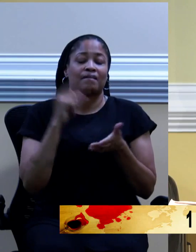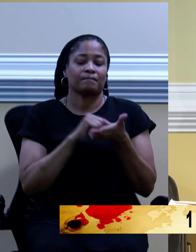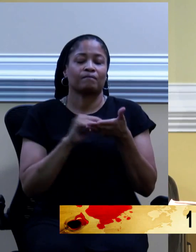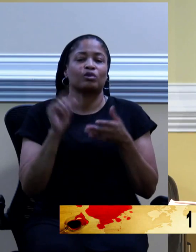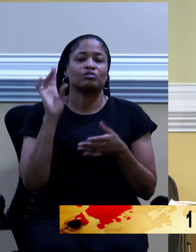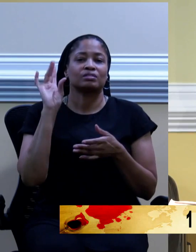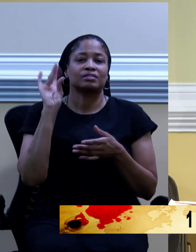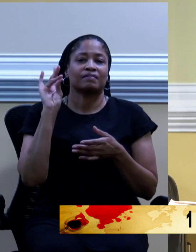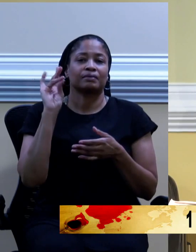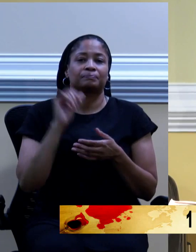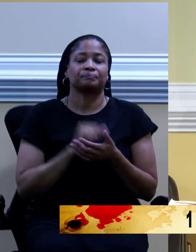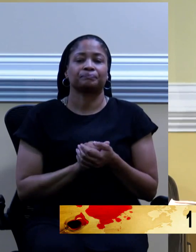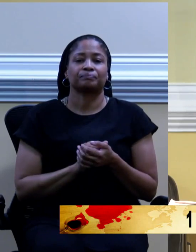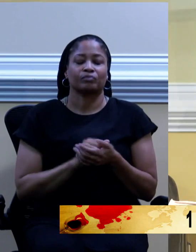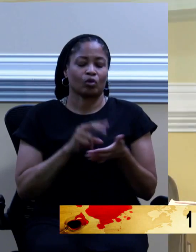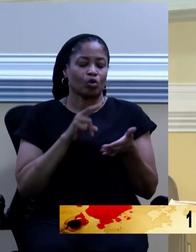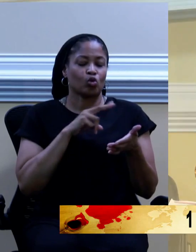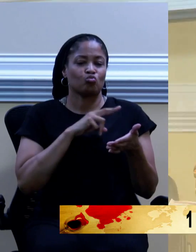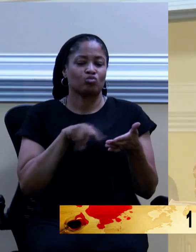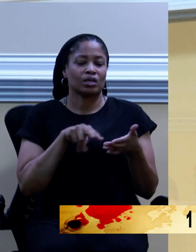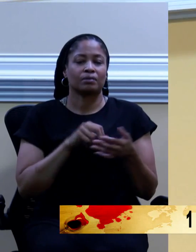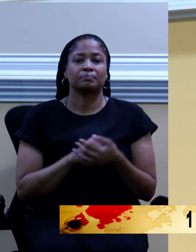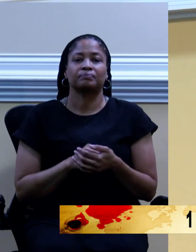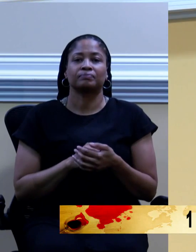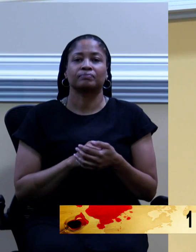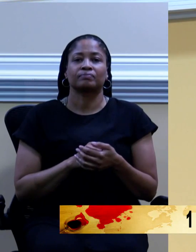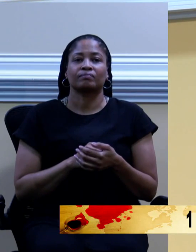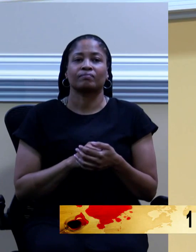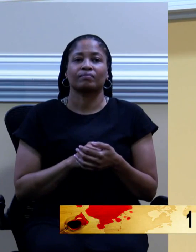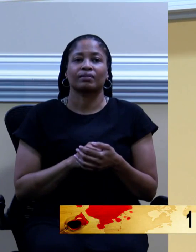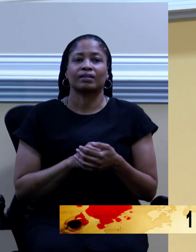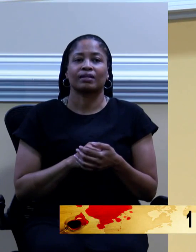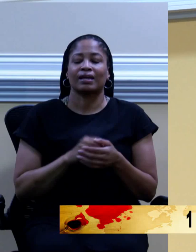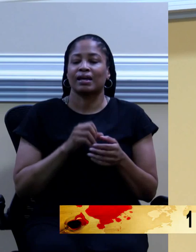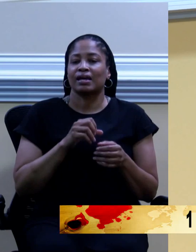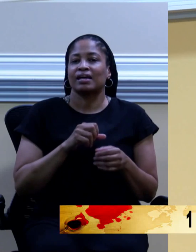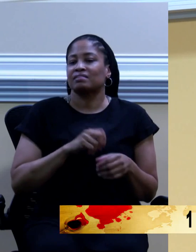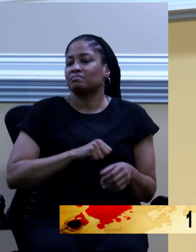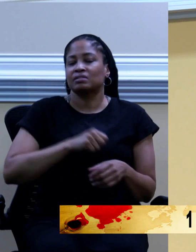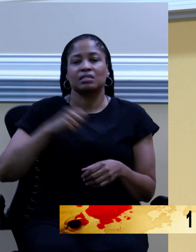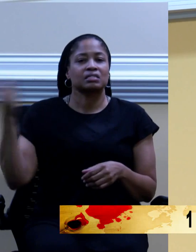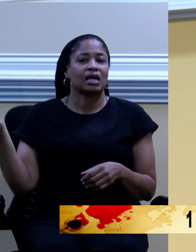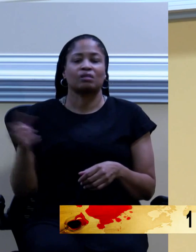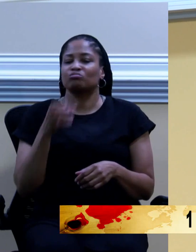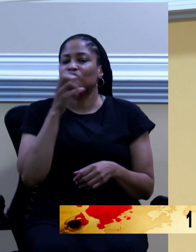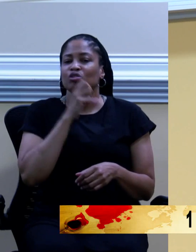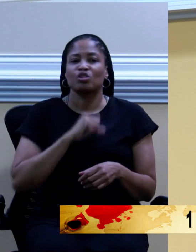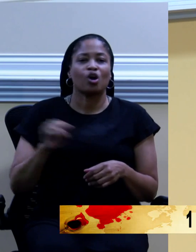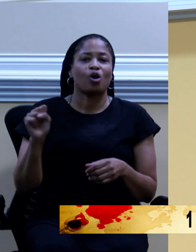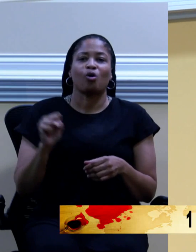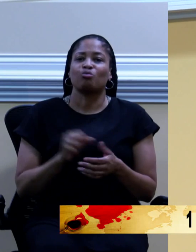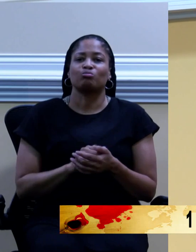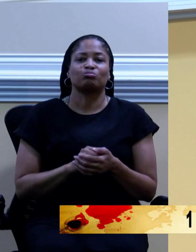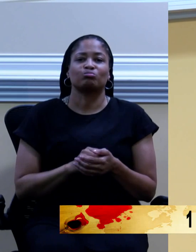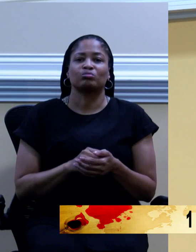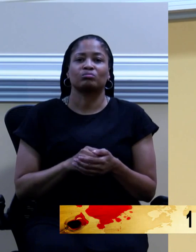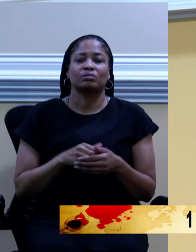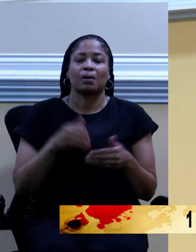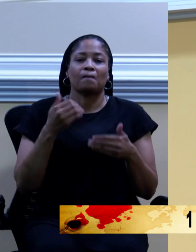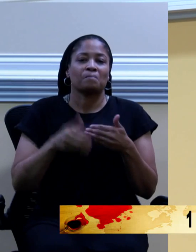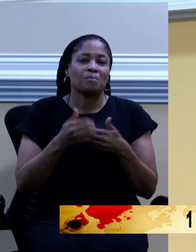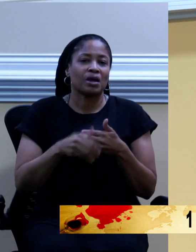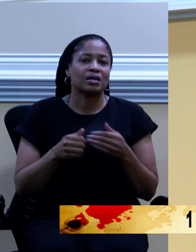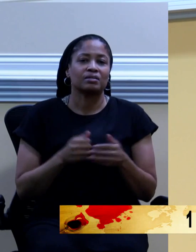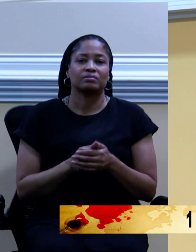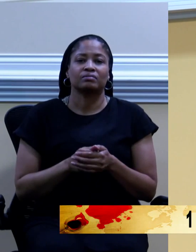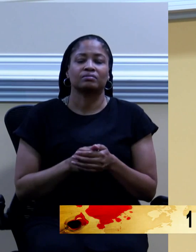7. Read it. Purge out therefore the old leaven. Purge out therefore the old leaven. That you may be